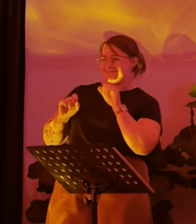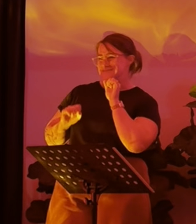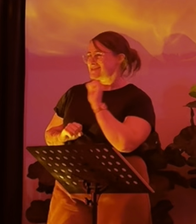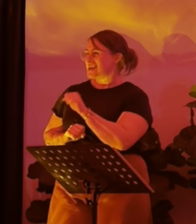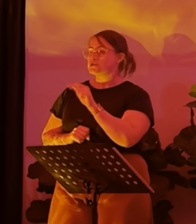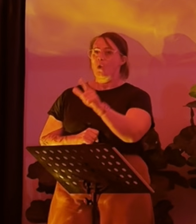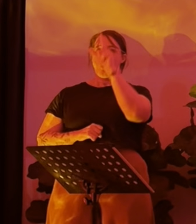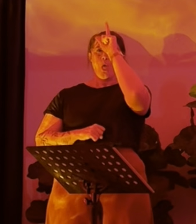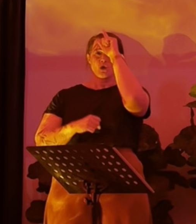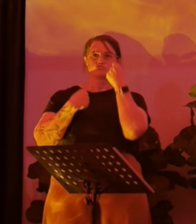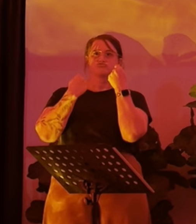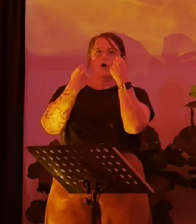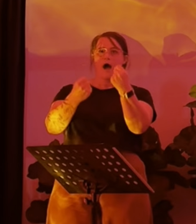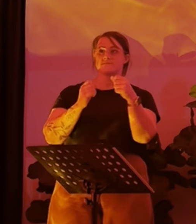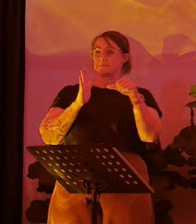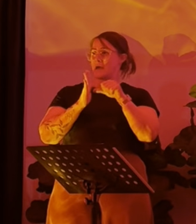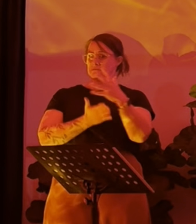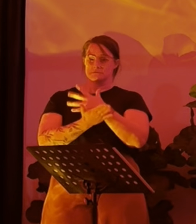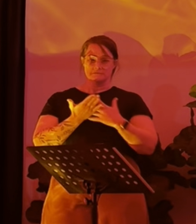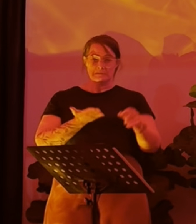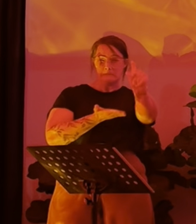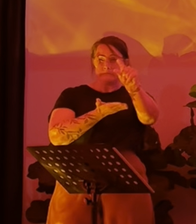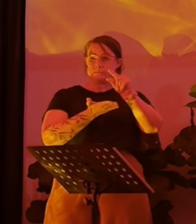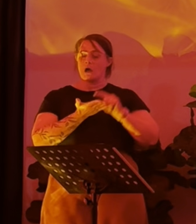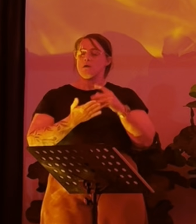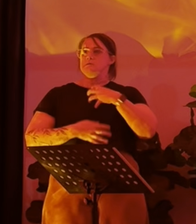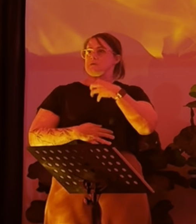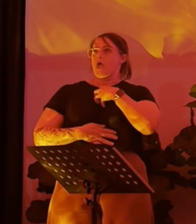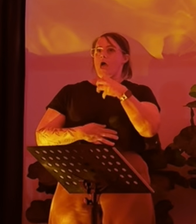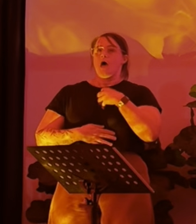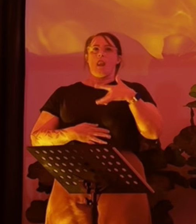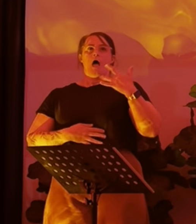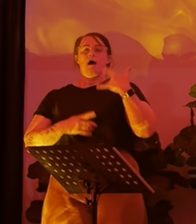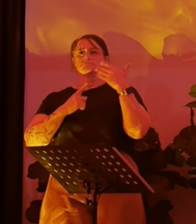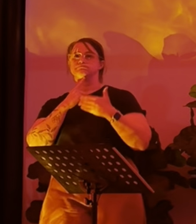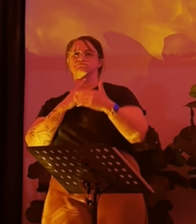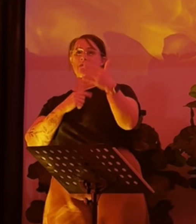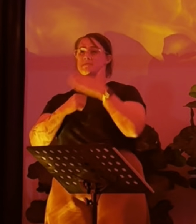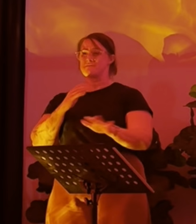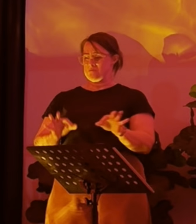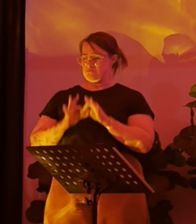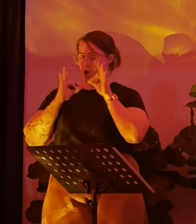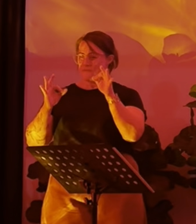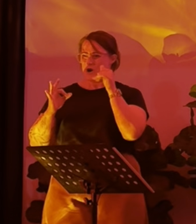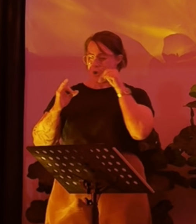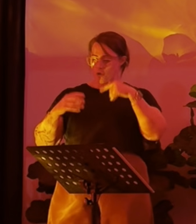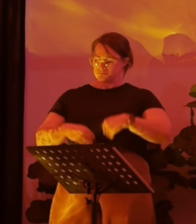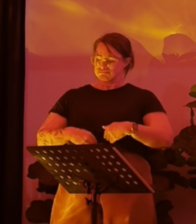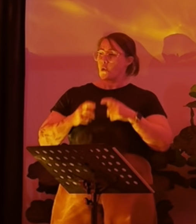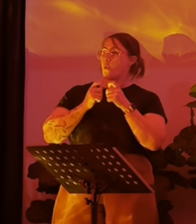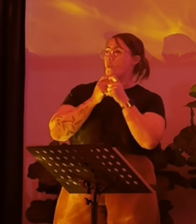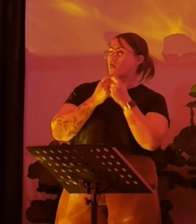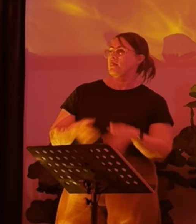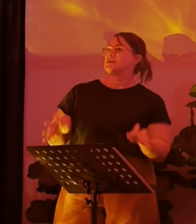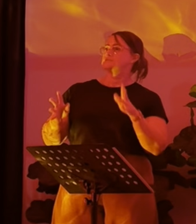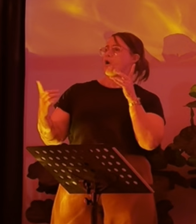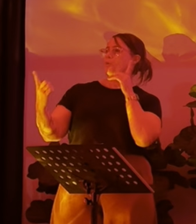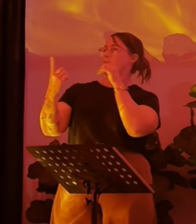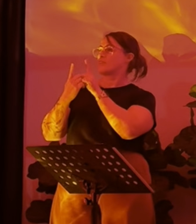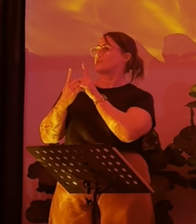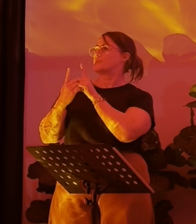my learner's permit, it's barely a wage I'm earning. I'm scared of the page I'm turning. Never a perfect person, I know I'm completely worthless, except whenever I'm standing with